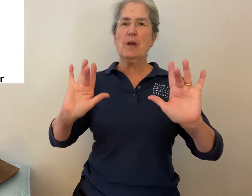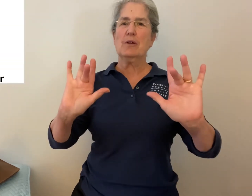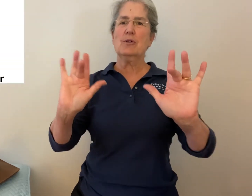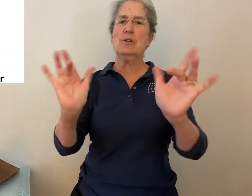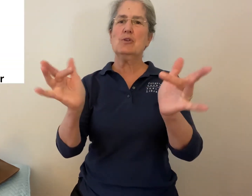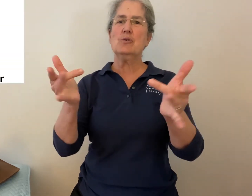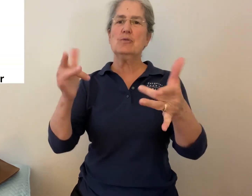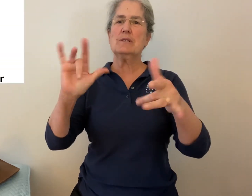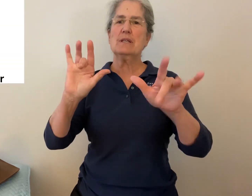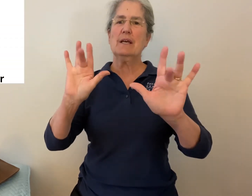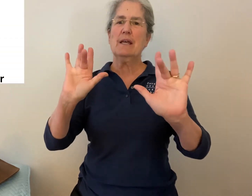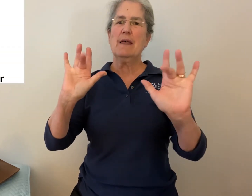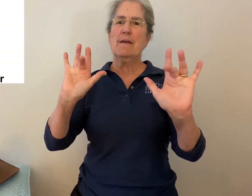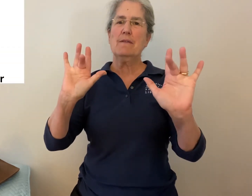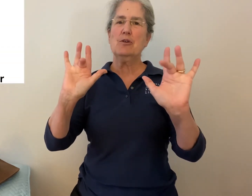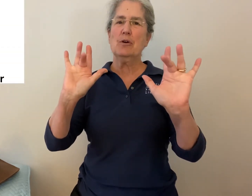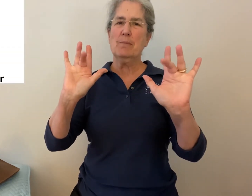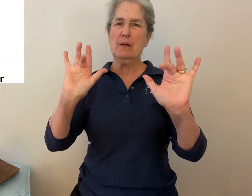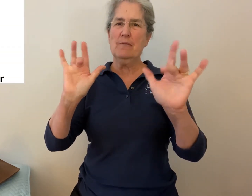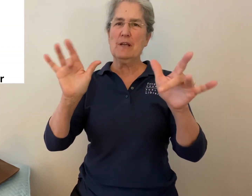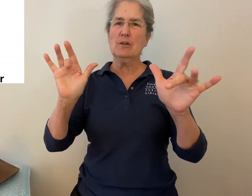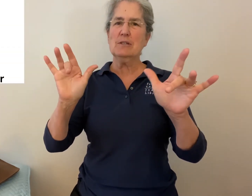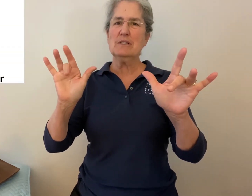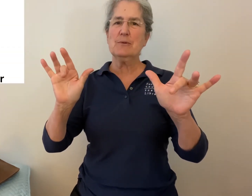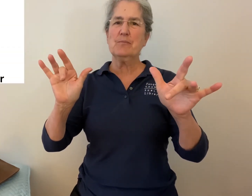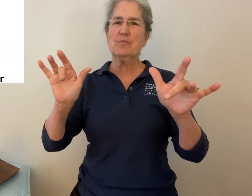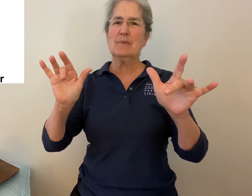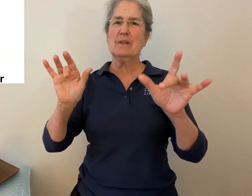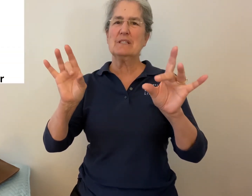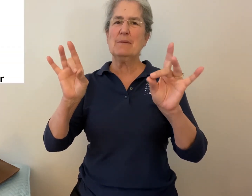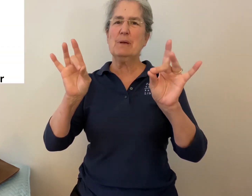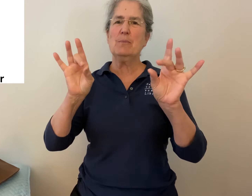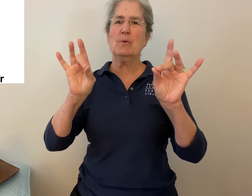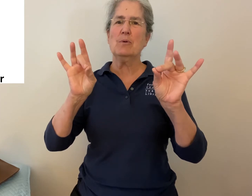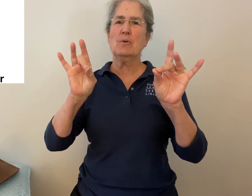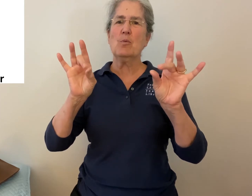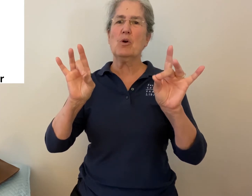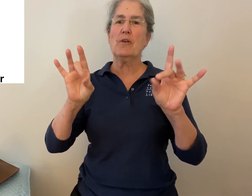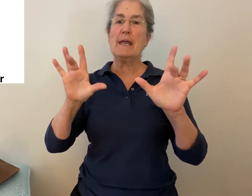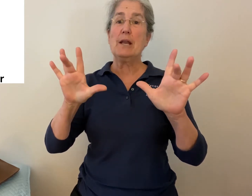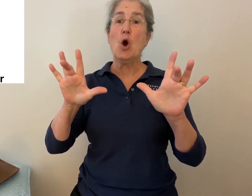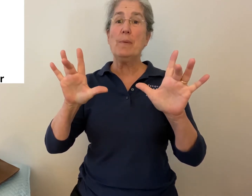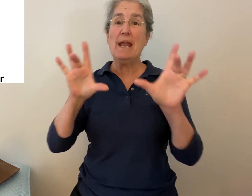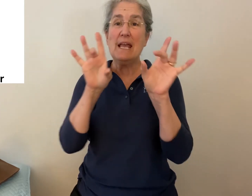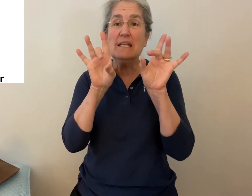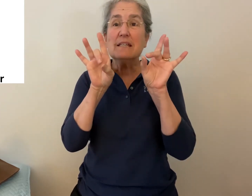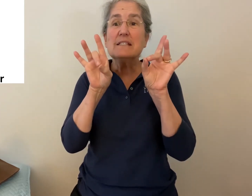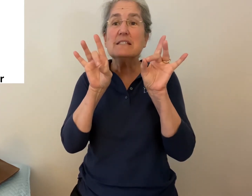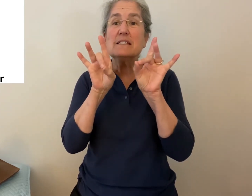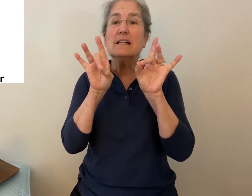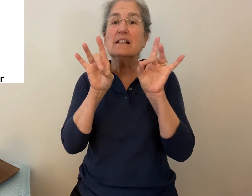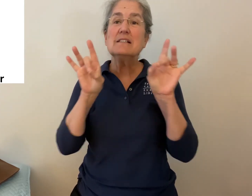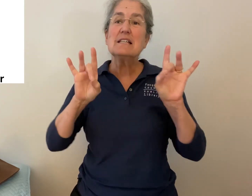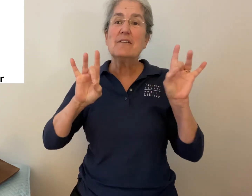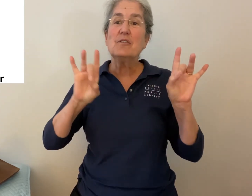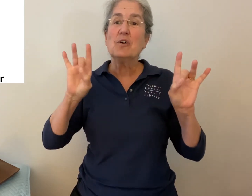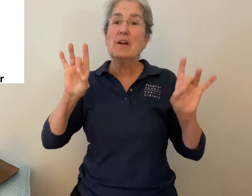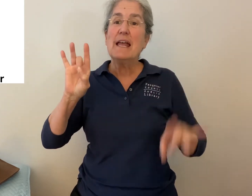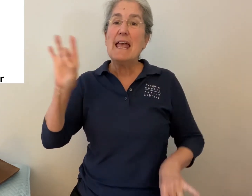you're going to use your middle fingers. Some people will call that an open 8. This is the sign for